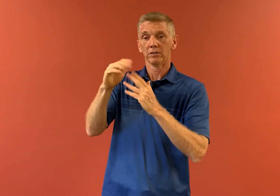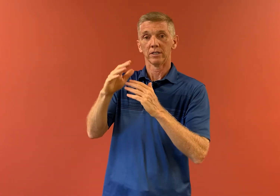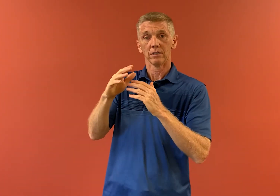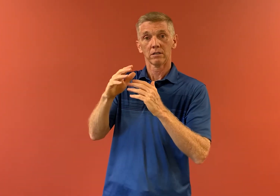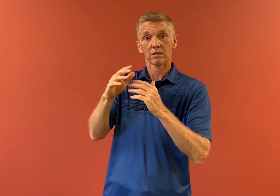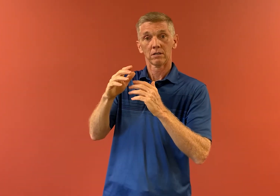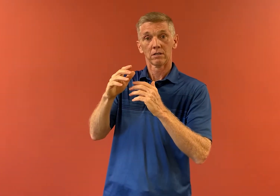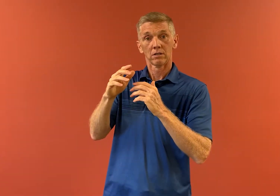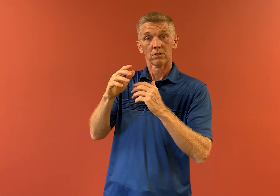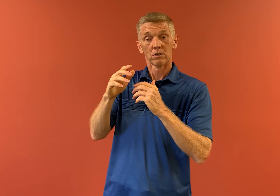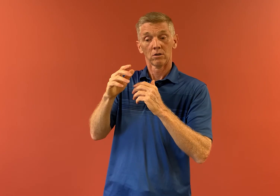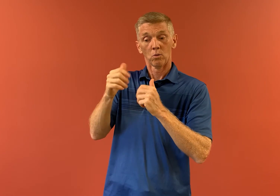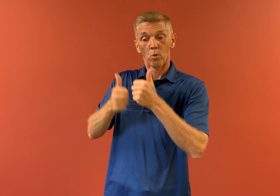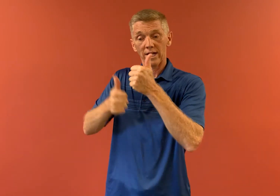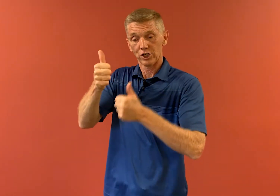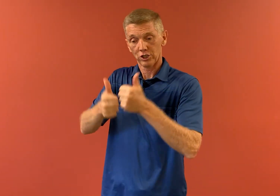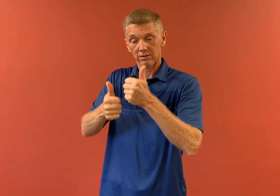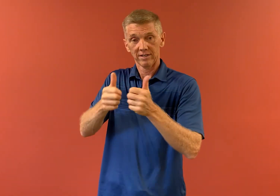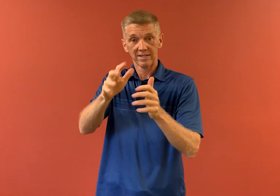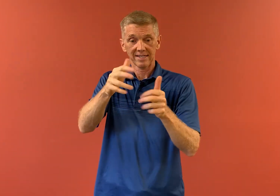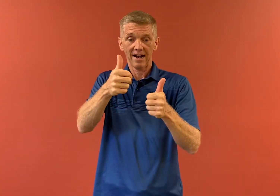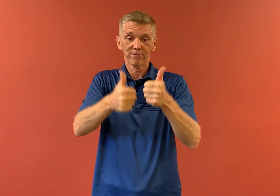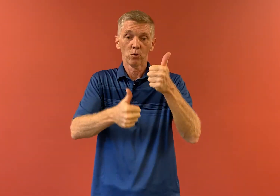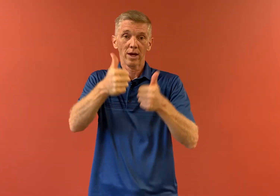building, which. This is the sign for which.